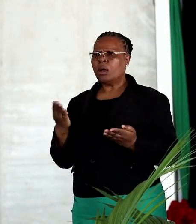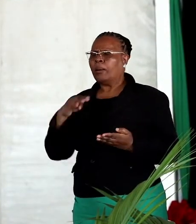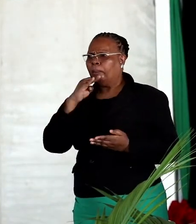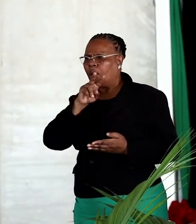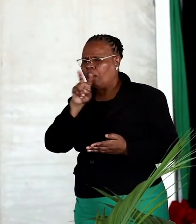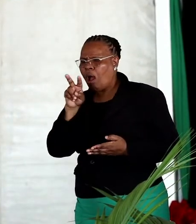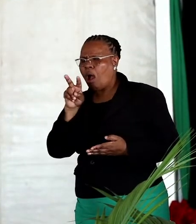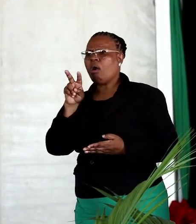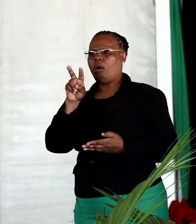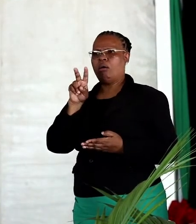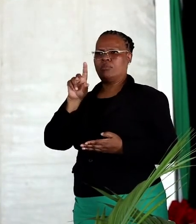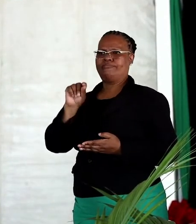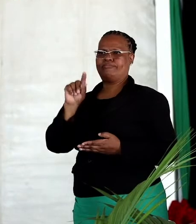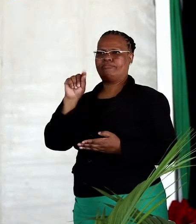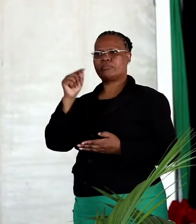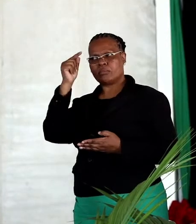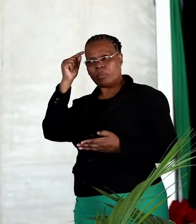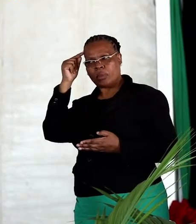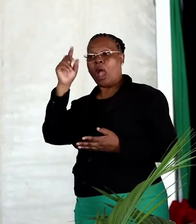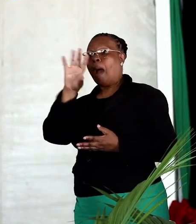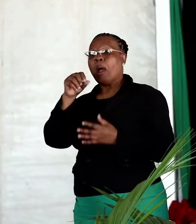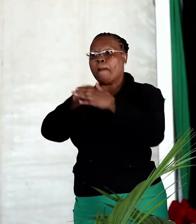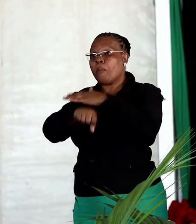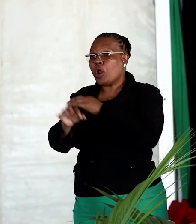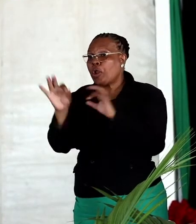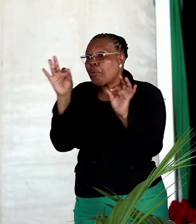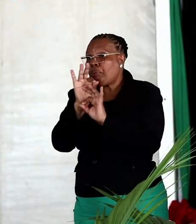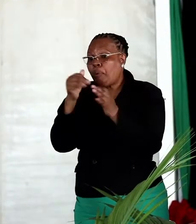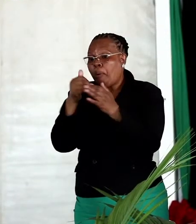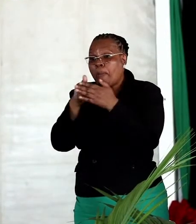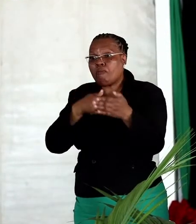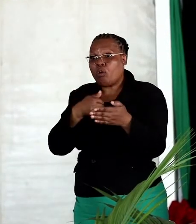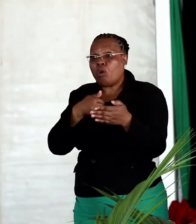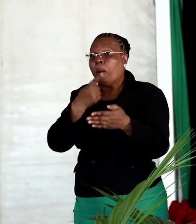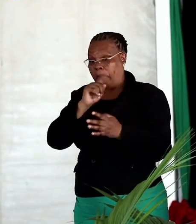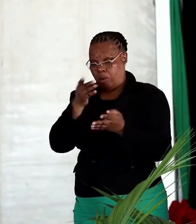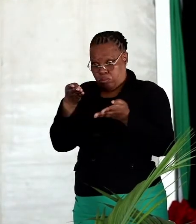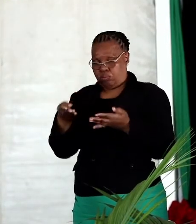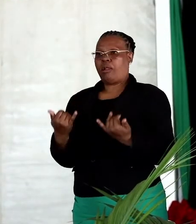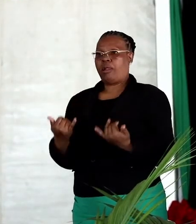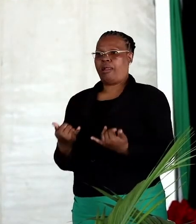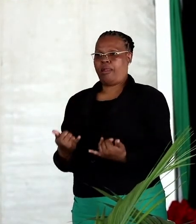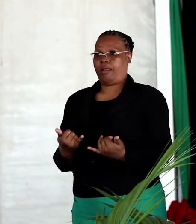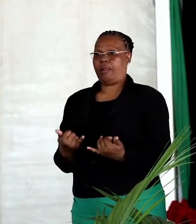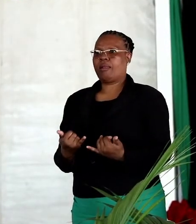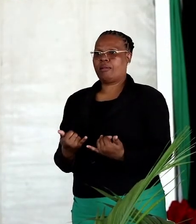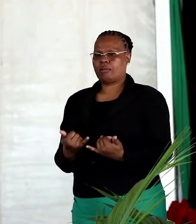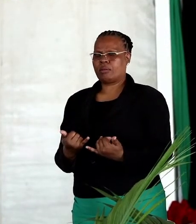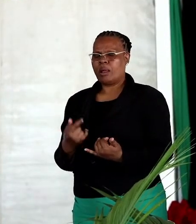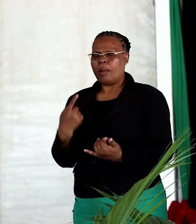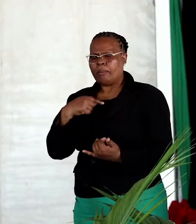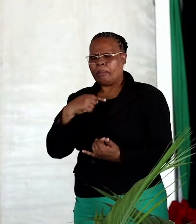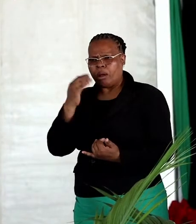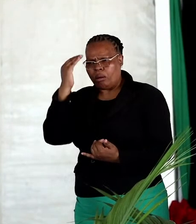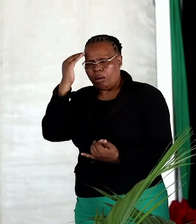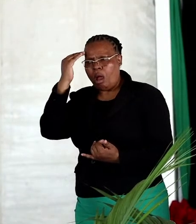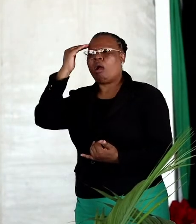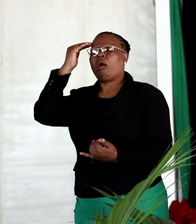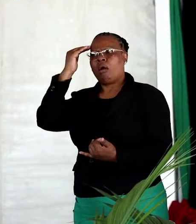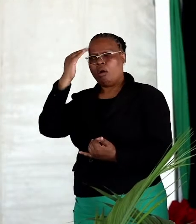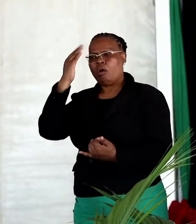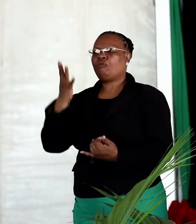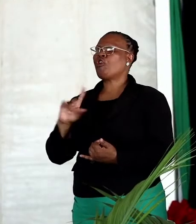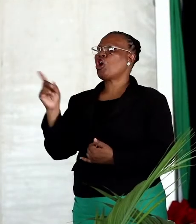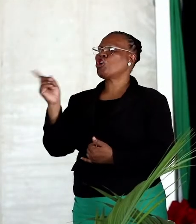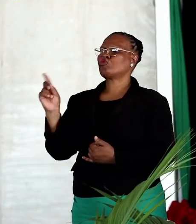namhlanje. In their minds, they wanted the democracy to be in action. So they